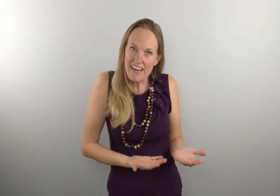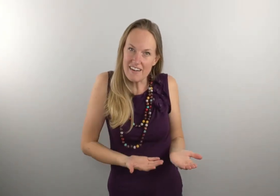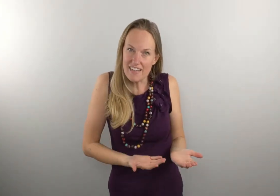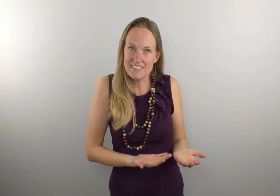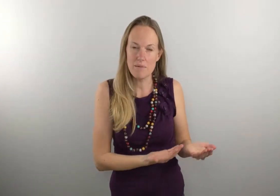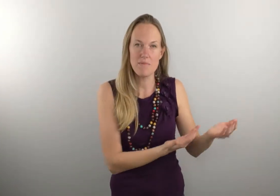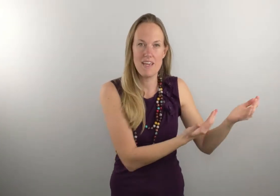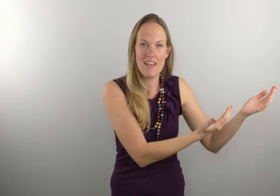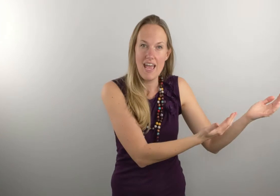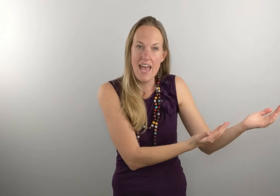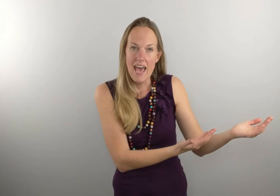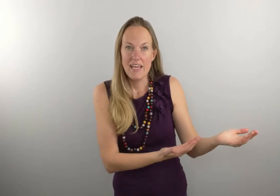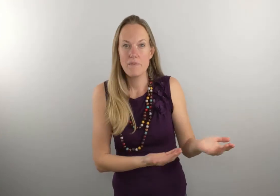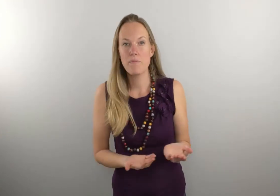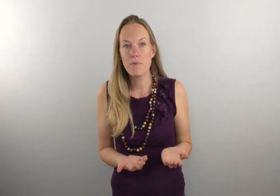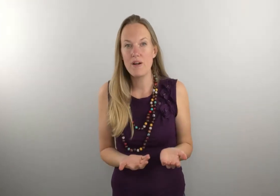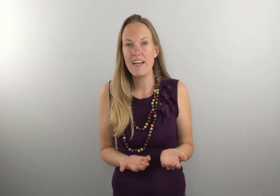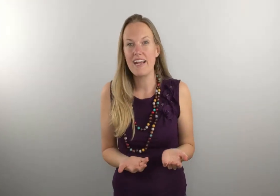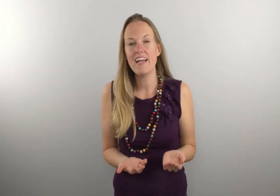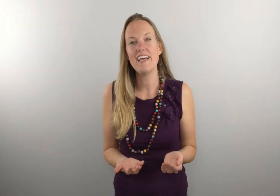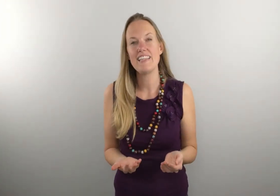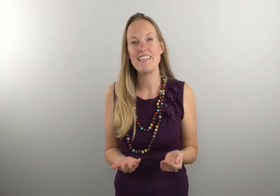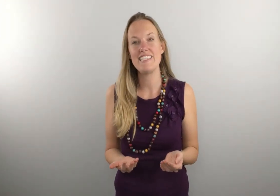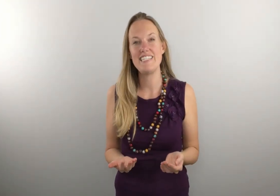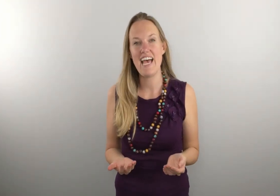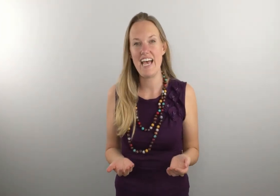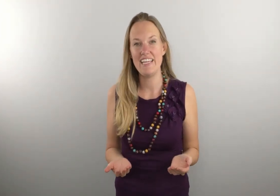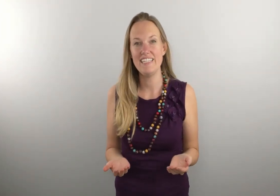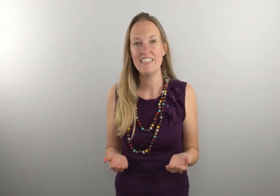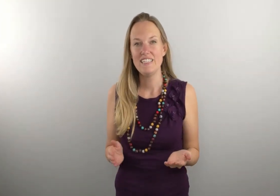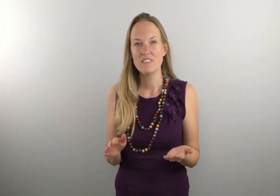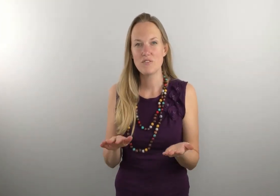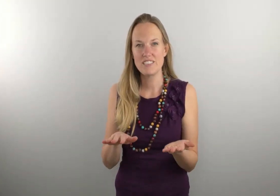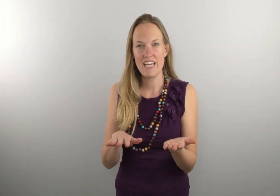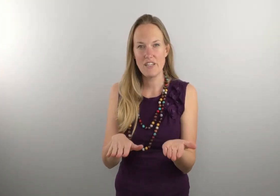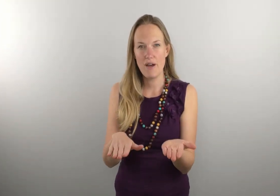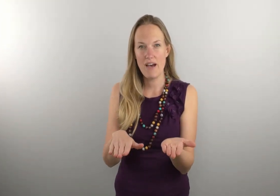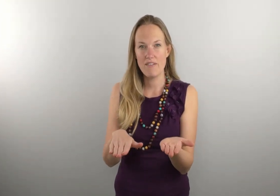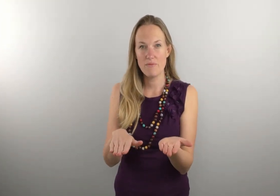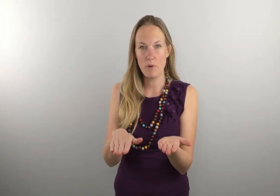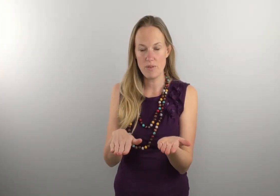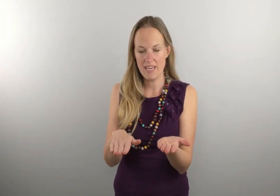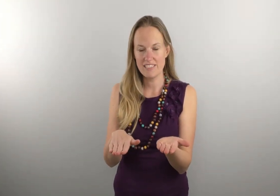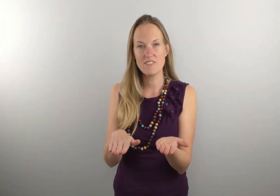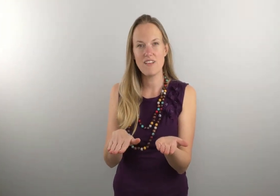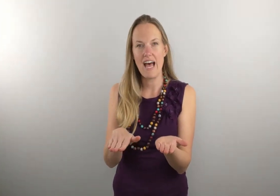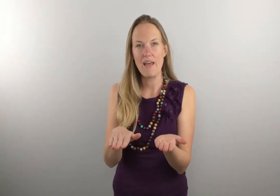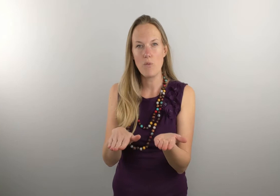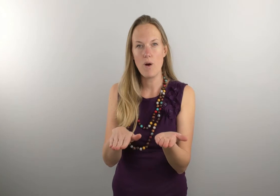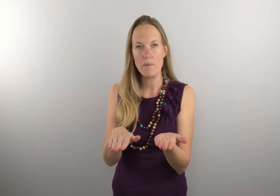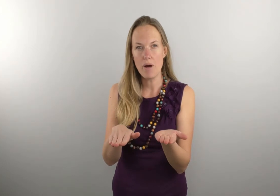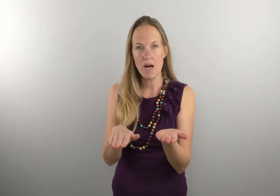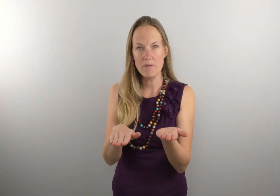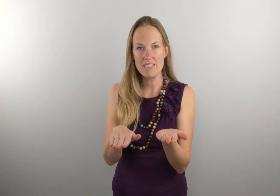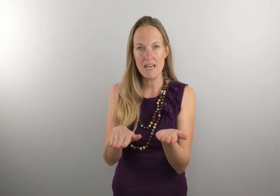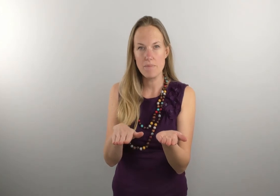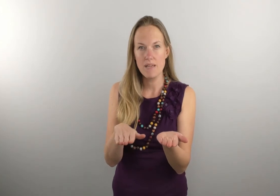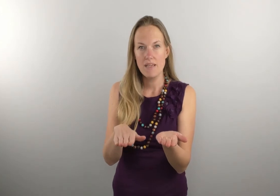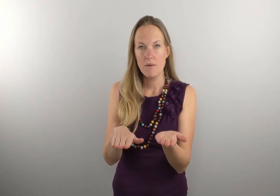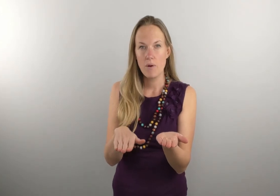carrying something, and bring the dead. So for dead, you have both hands flat, one palm is up, one